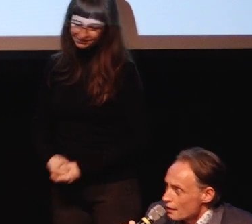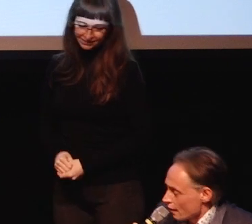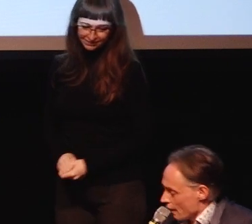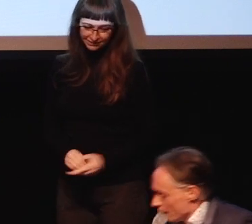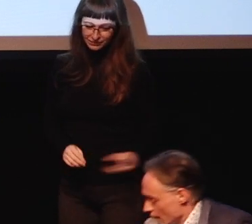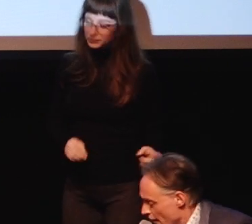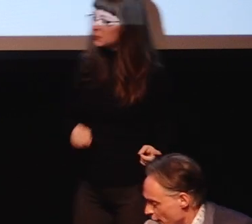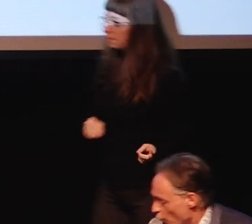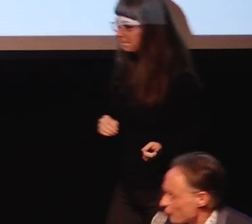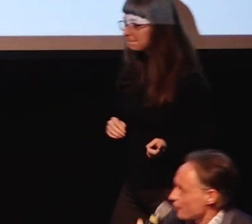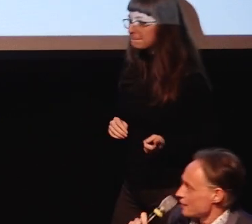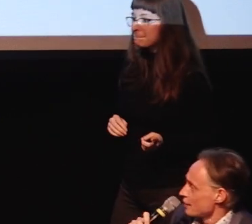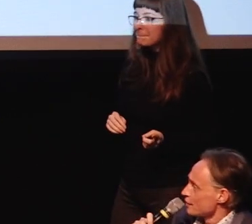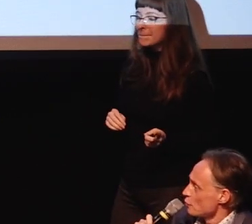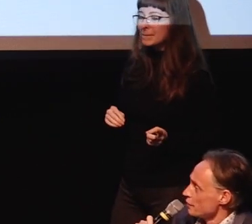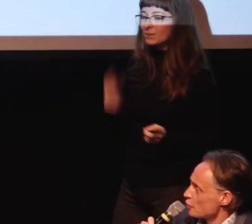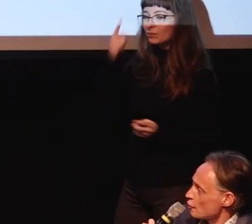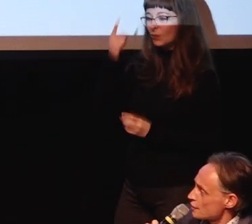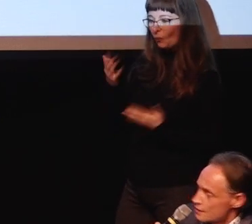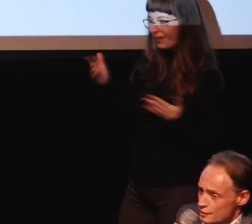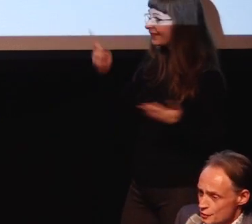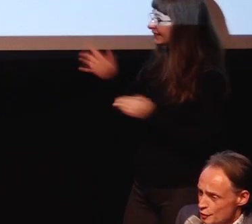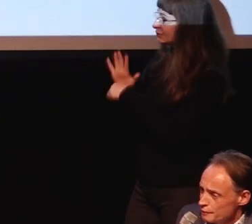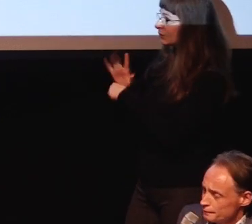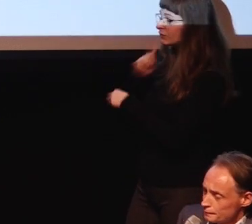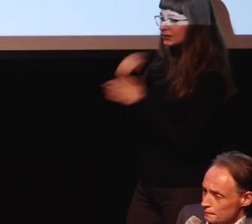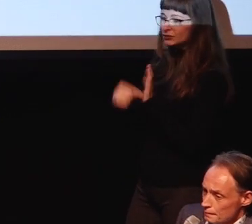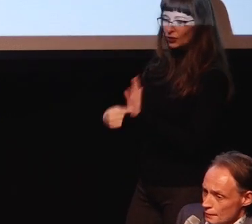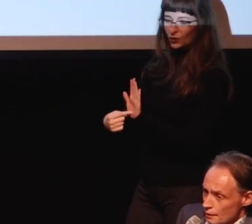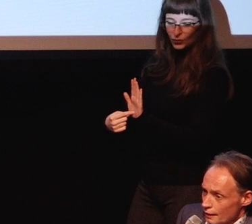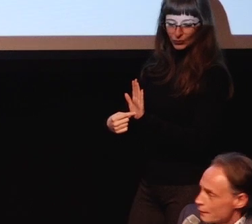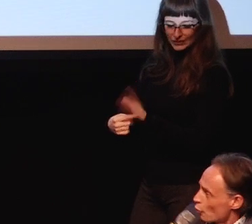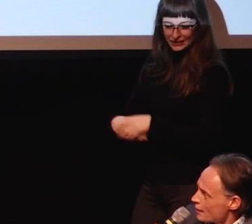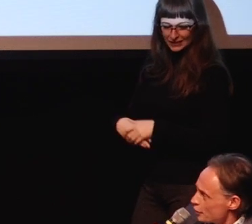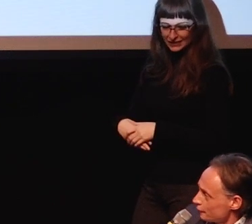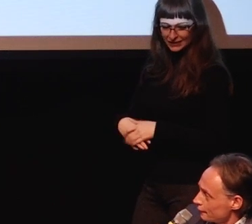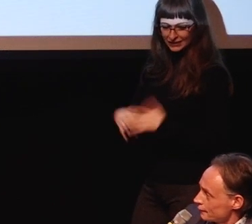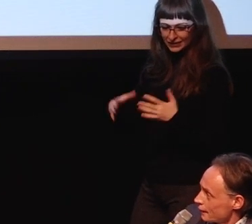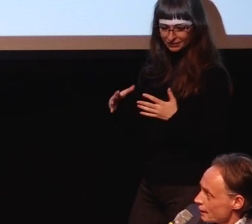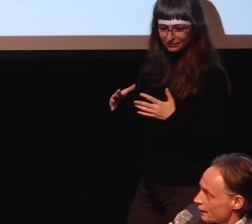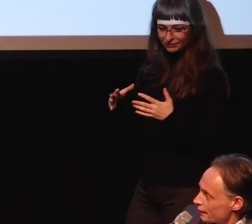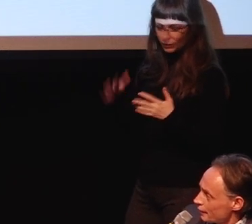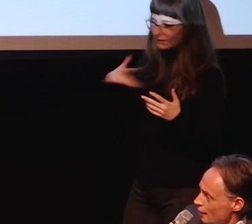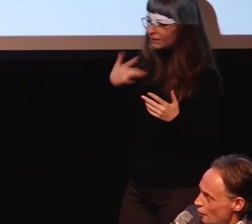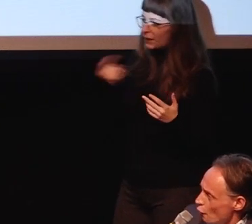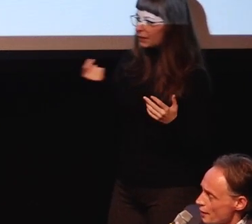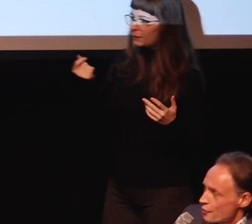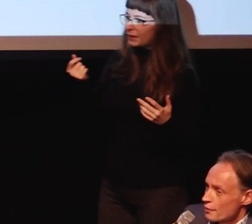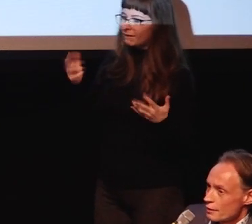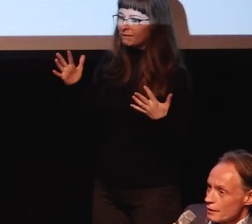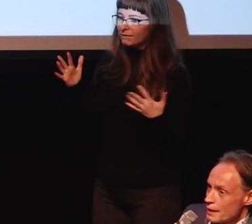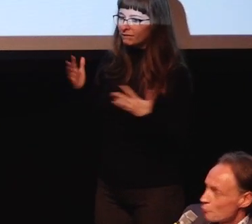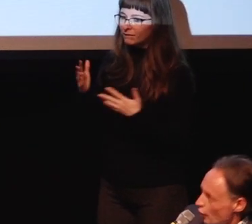Yeah, I think one of the things that this movie shows is there's a certain liberation that can come